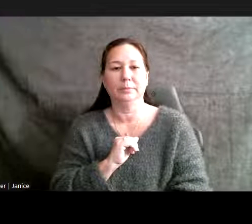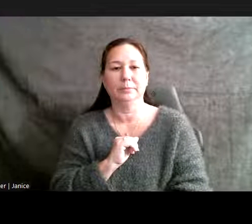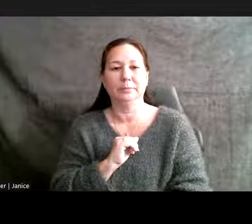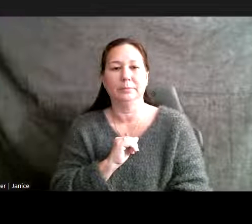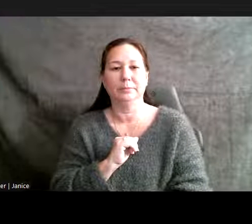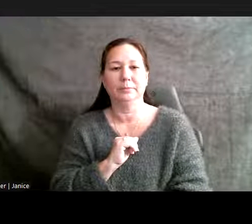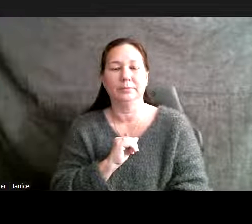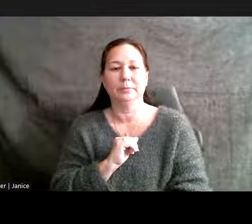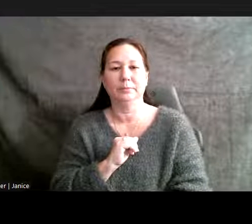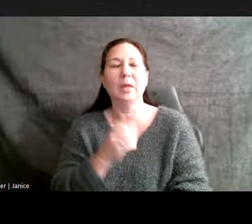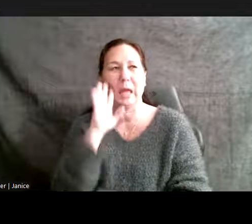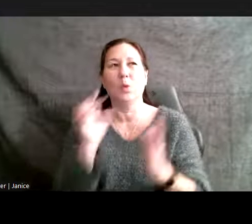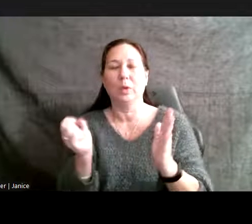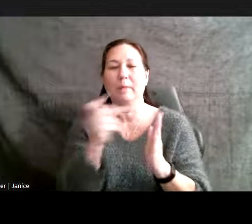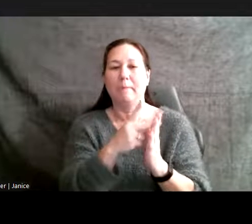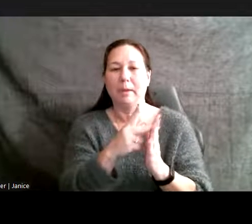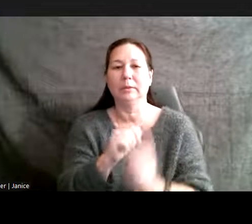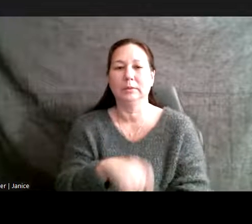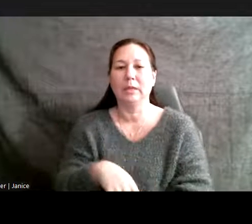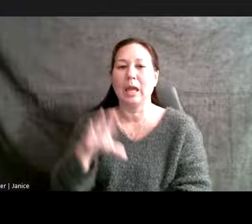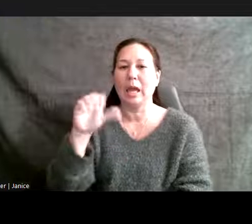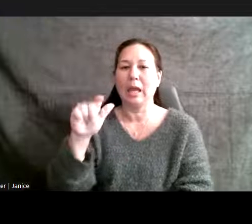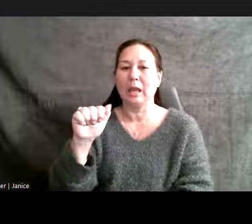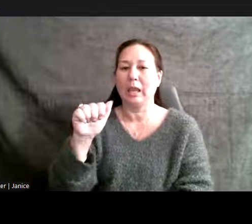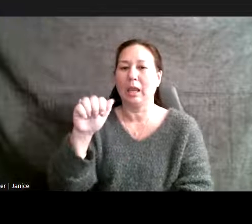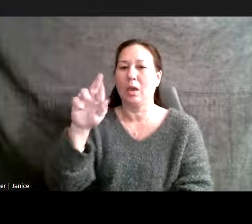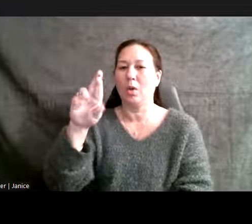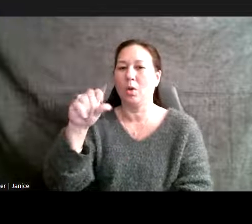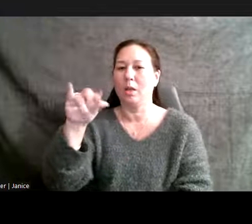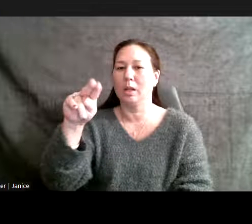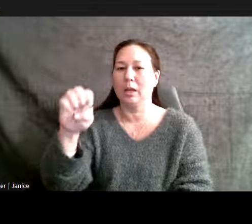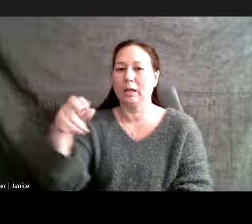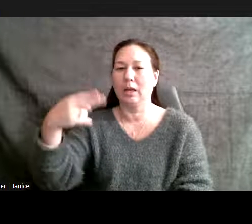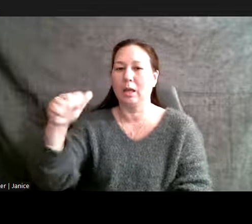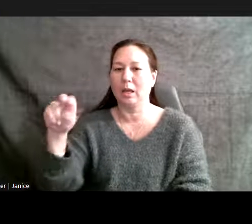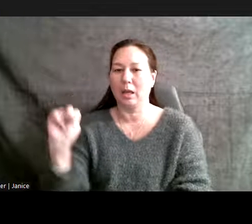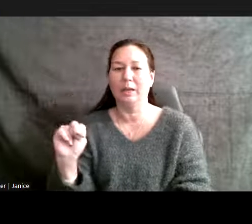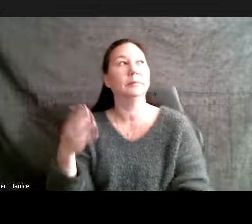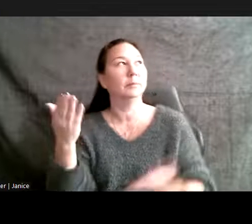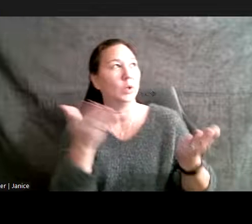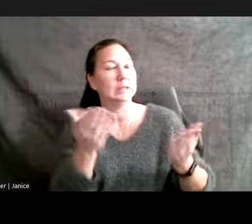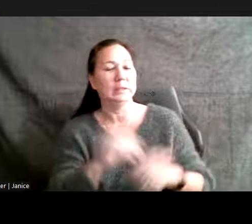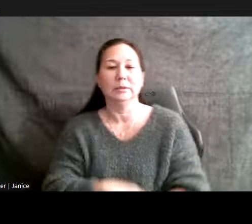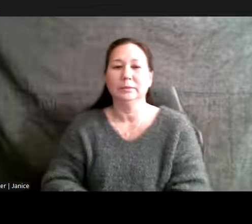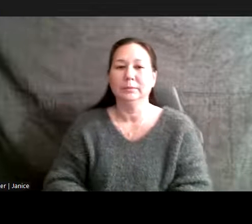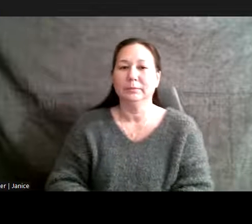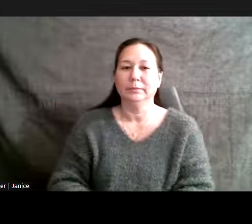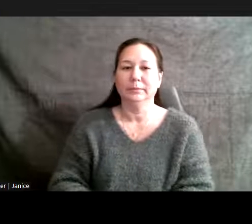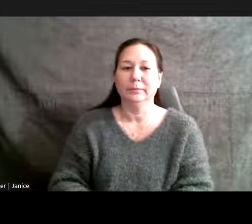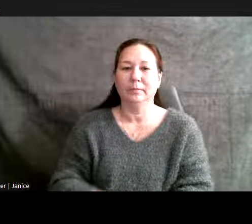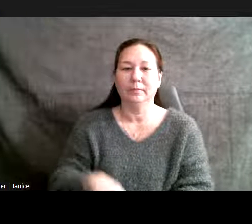I'll come back to Cheryl. Caroline Hahn, please. Present. Thanks, Caroline. Namrita Kapoor,